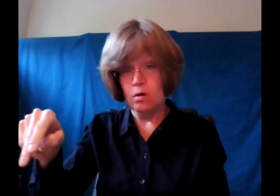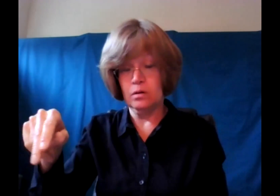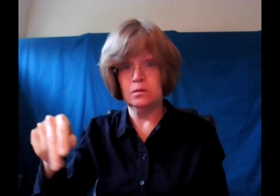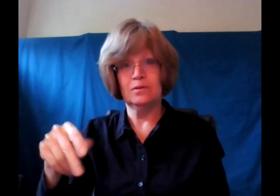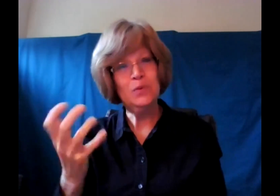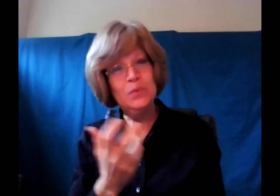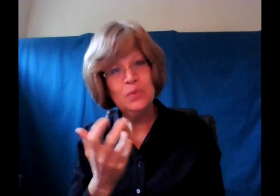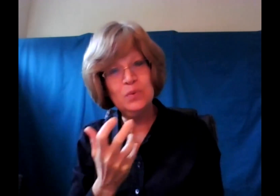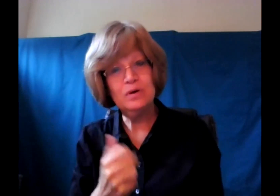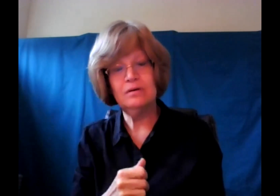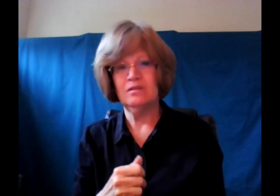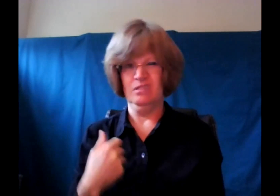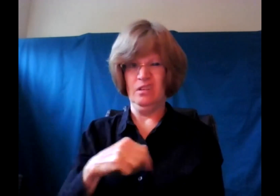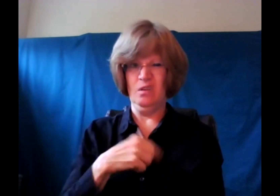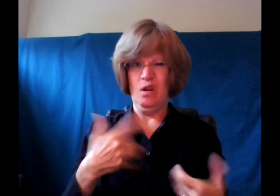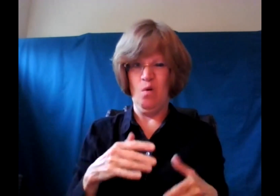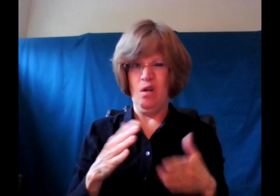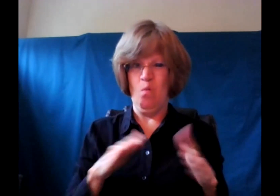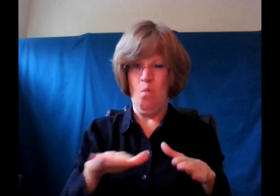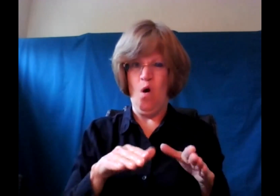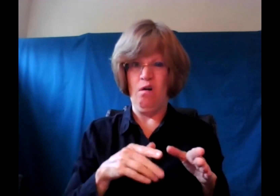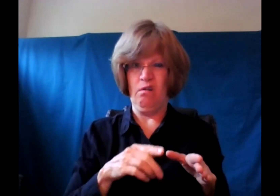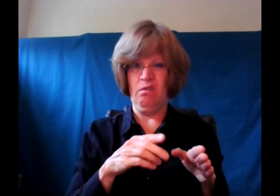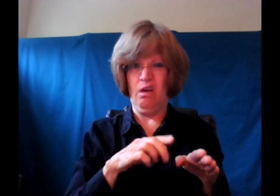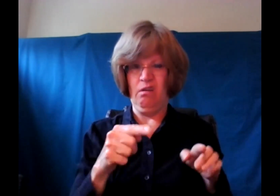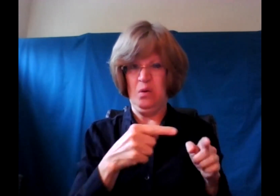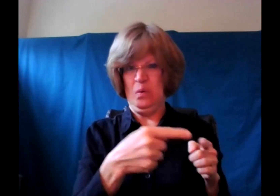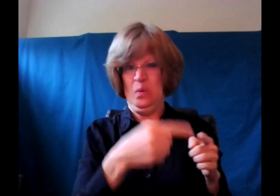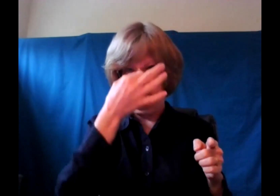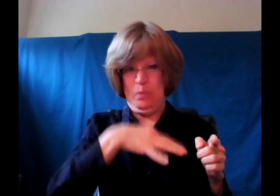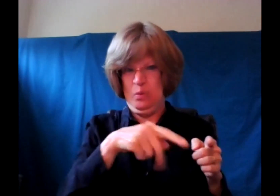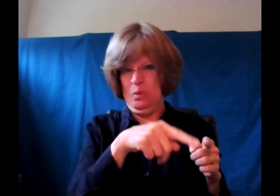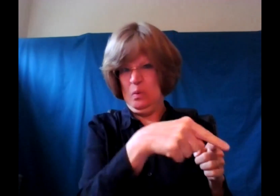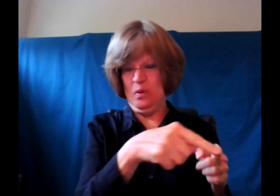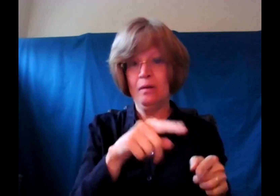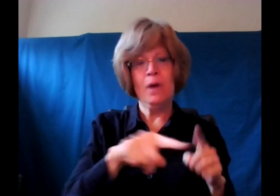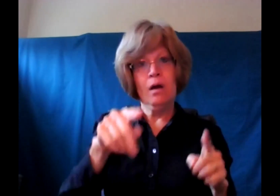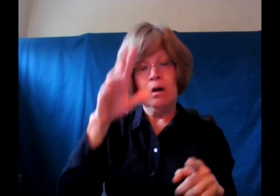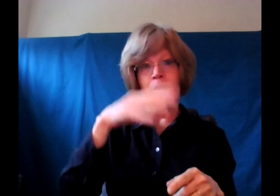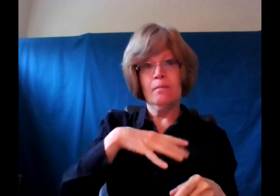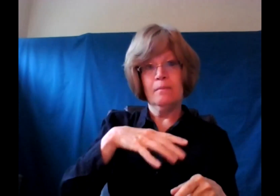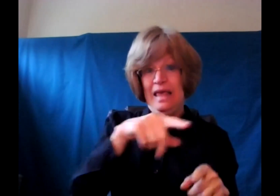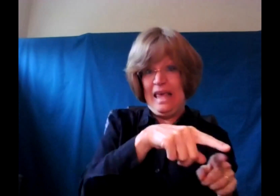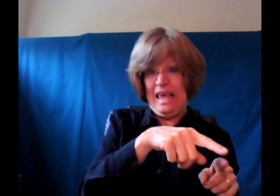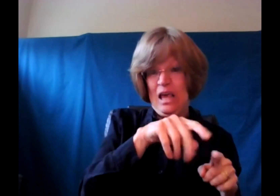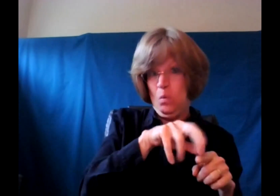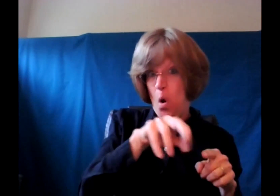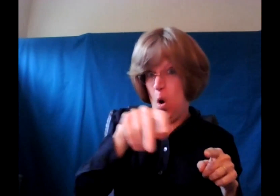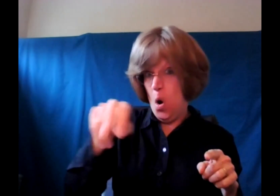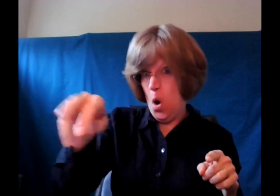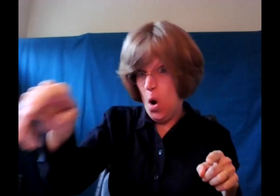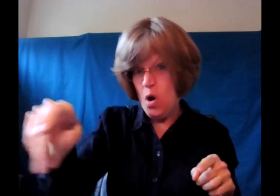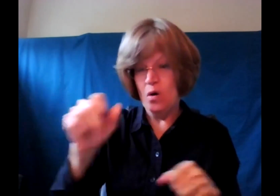Wow, we don't want to walk around the corner sometimes. He often walked to work and lived a